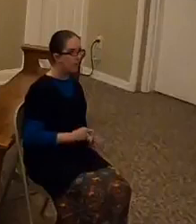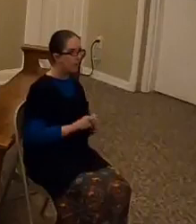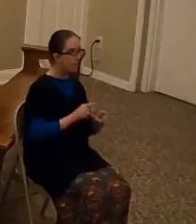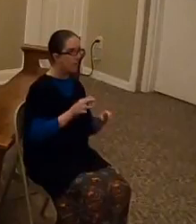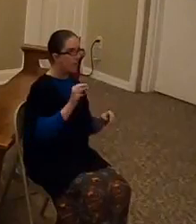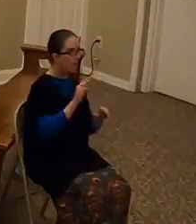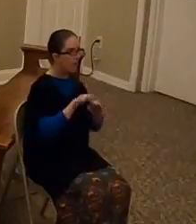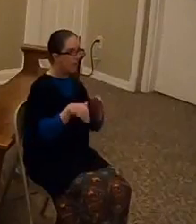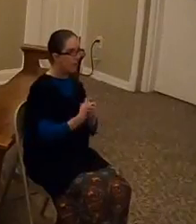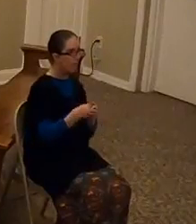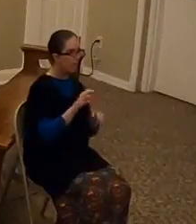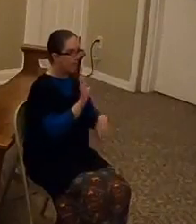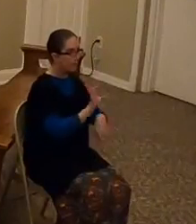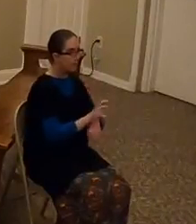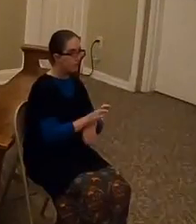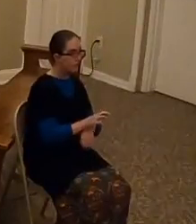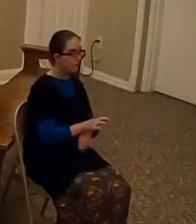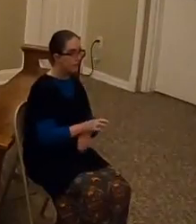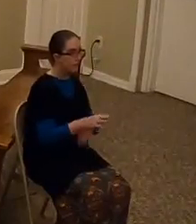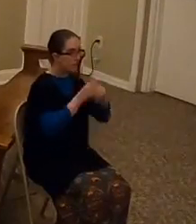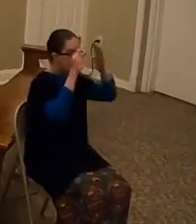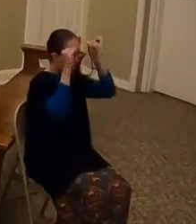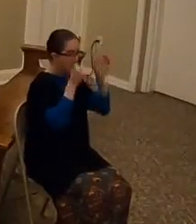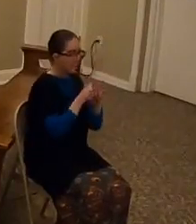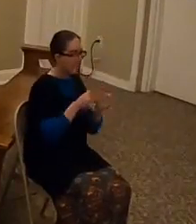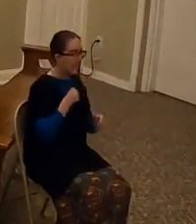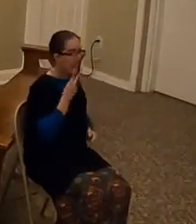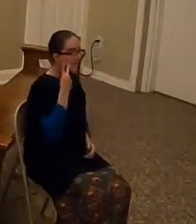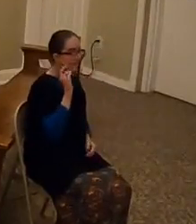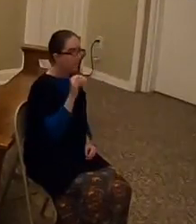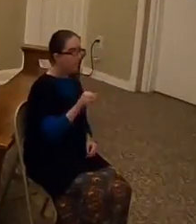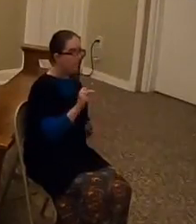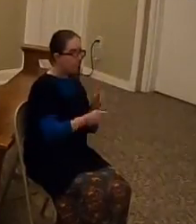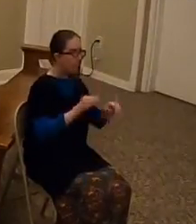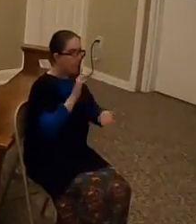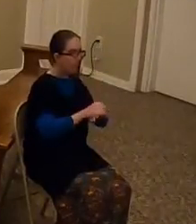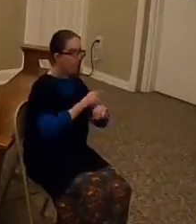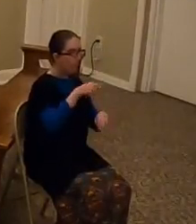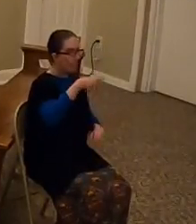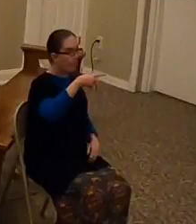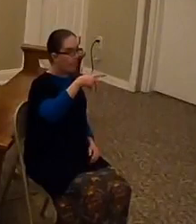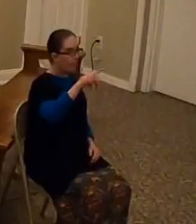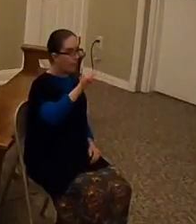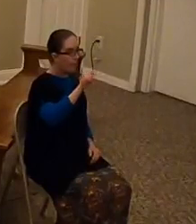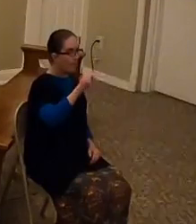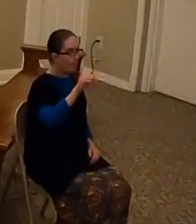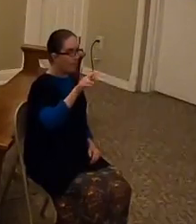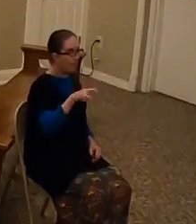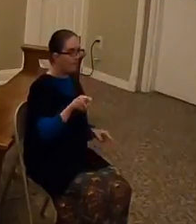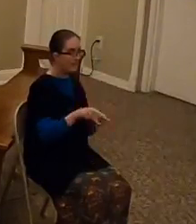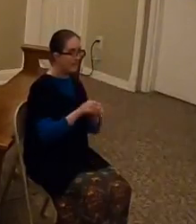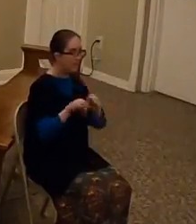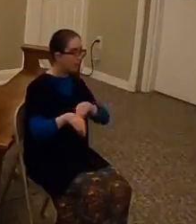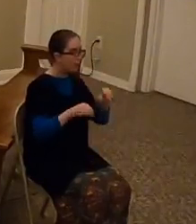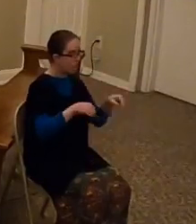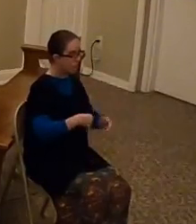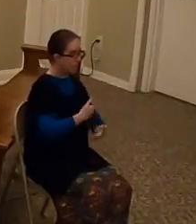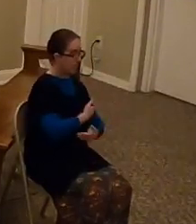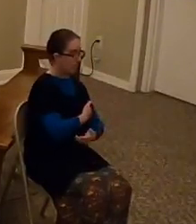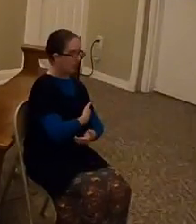But most of the churches are teaching, and I've seen them put people right on the platform, amen, that we're still doing